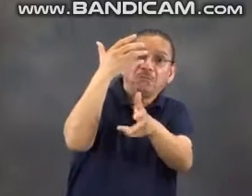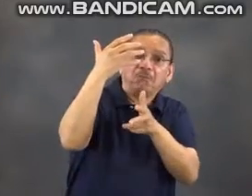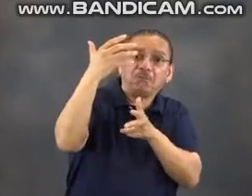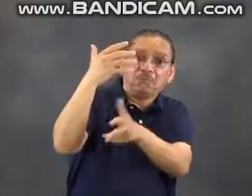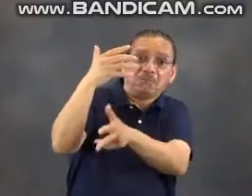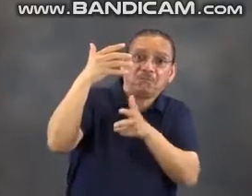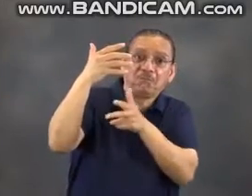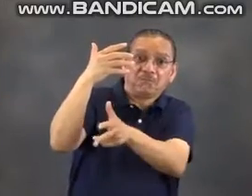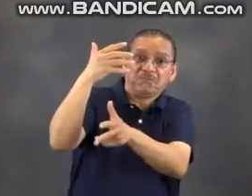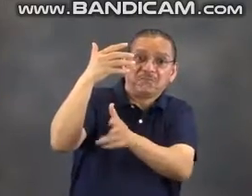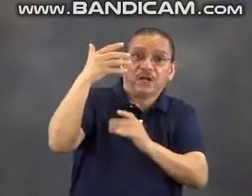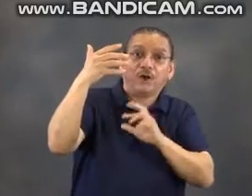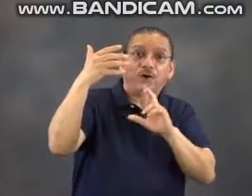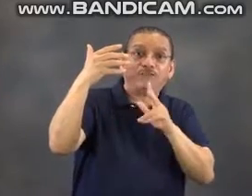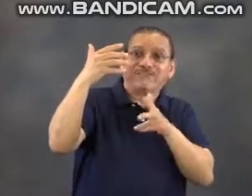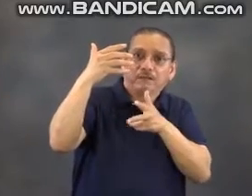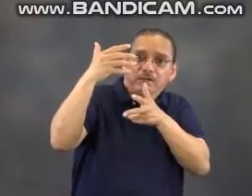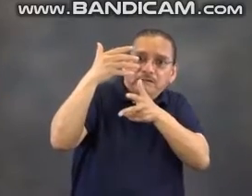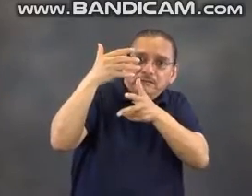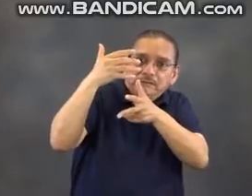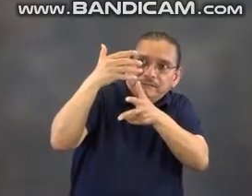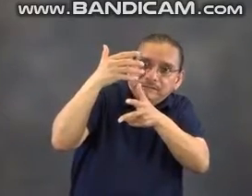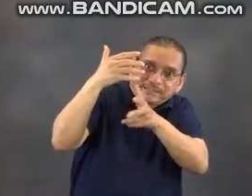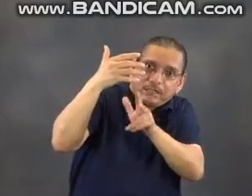Driving an RV, you have to be very careful for trees.